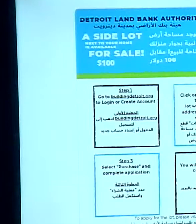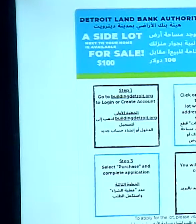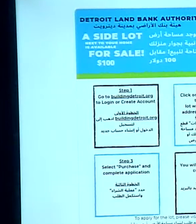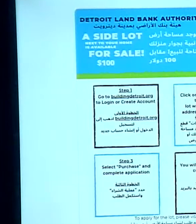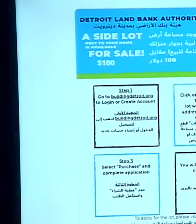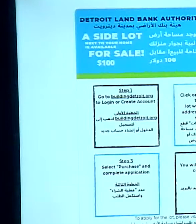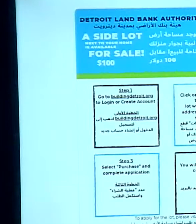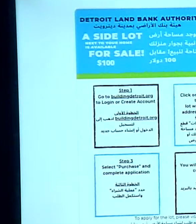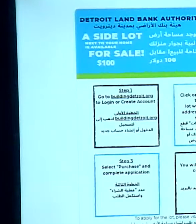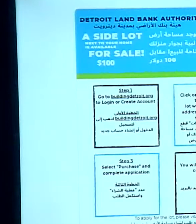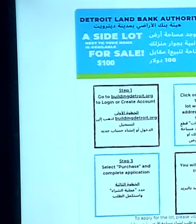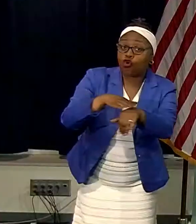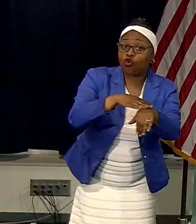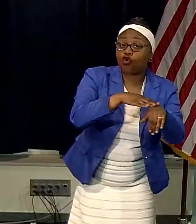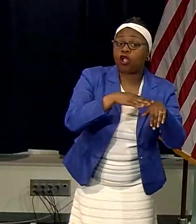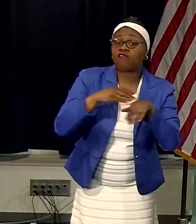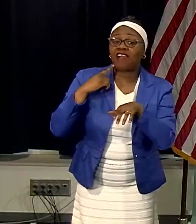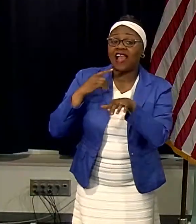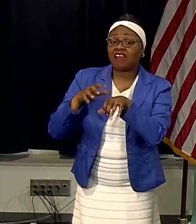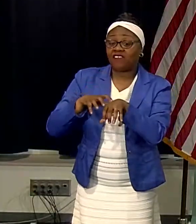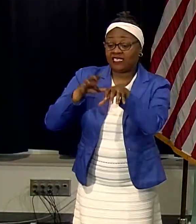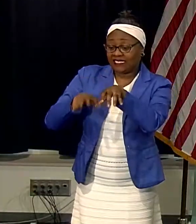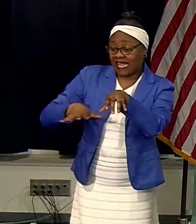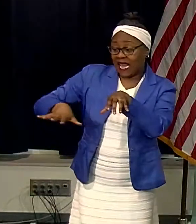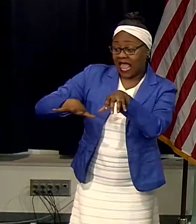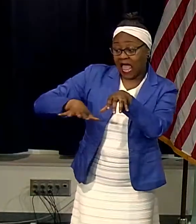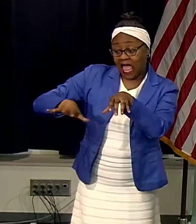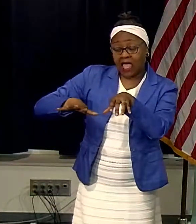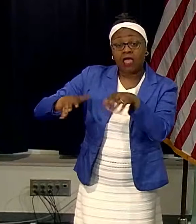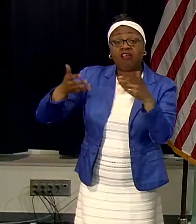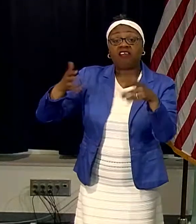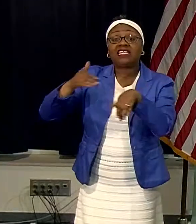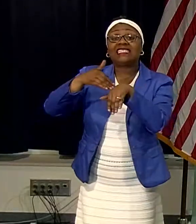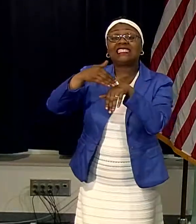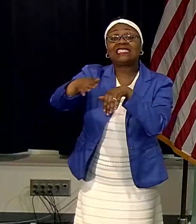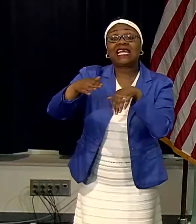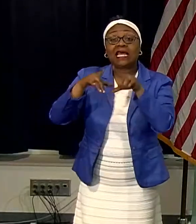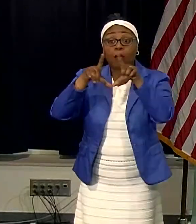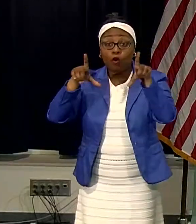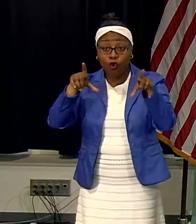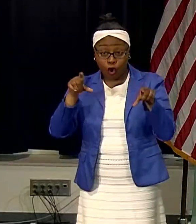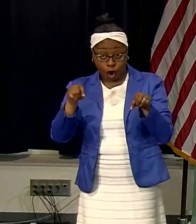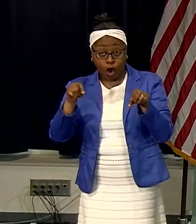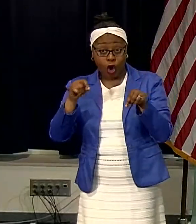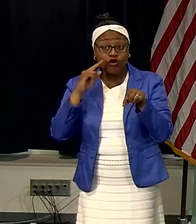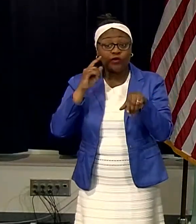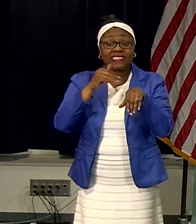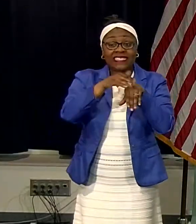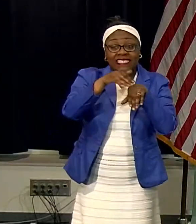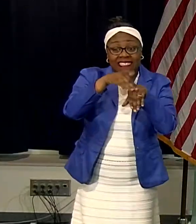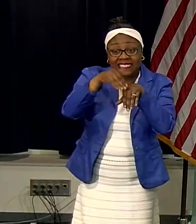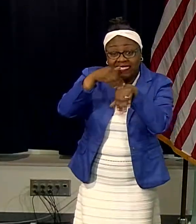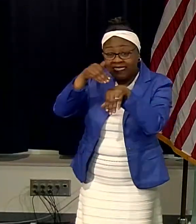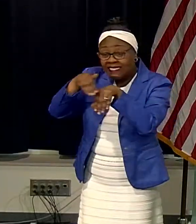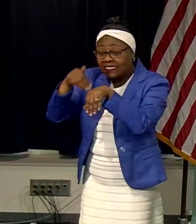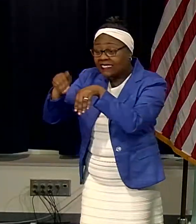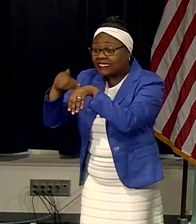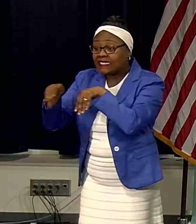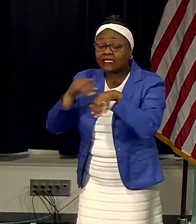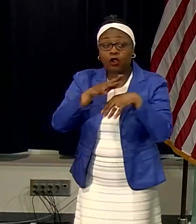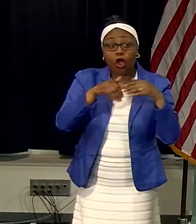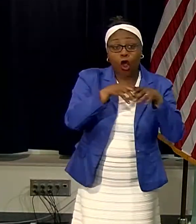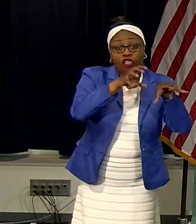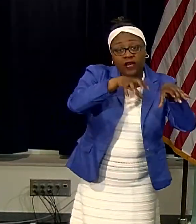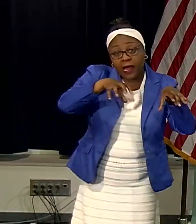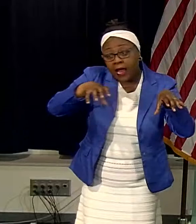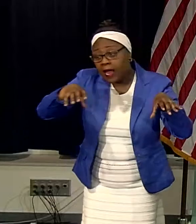notify our residents of side lots, we do send out postcards. These are sent out to the adjacent neighbors, of course, that are directly located next